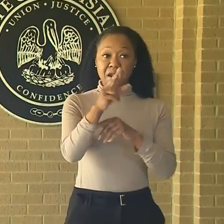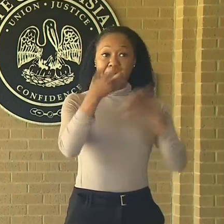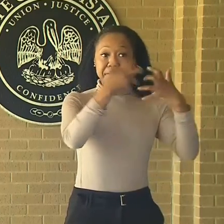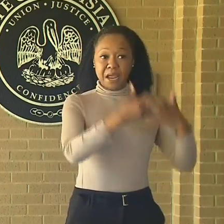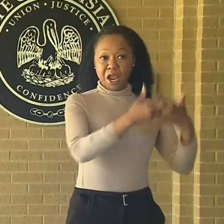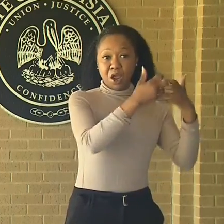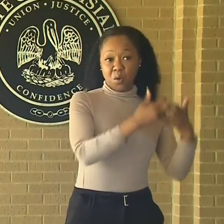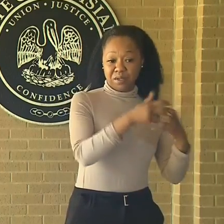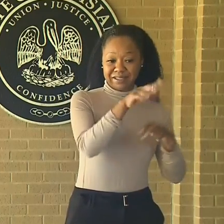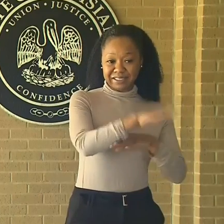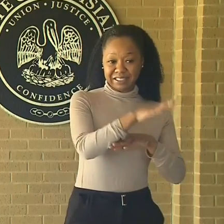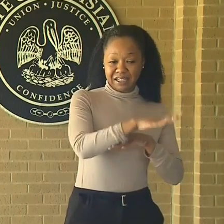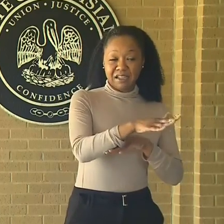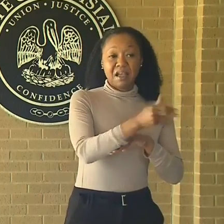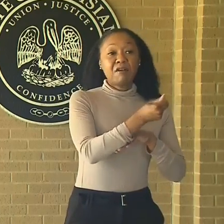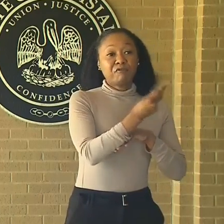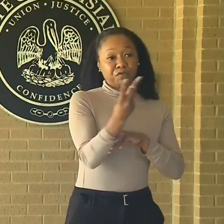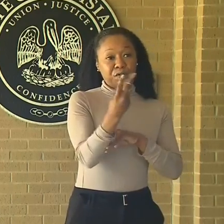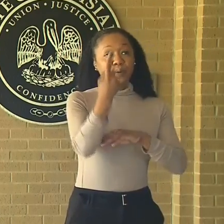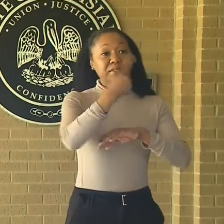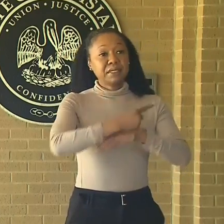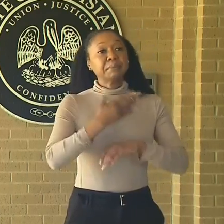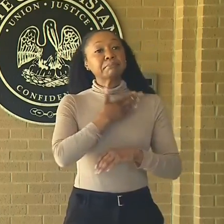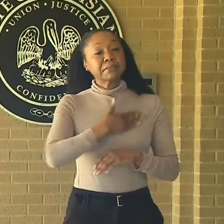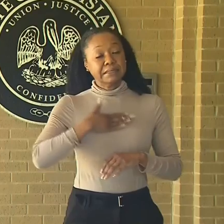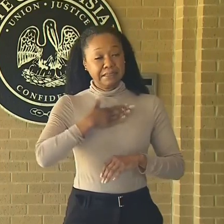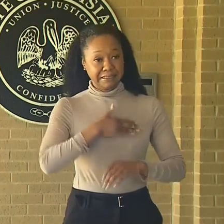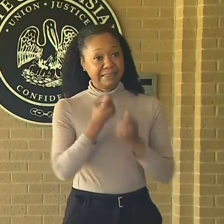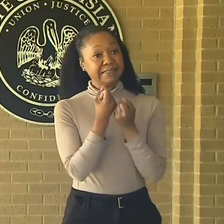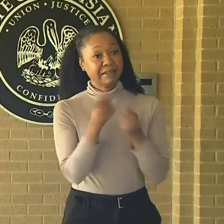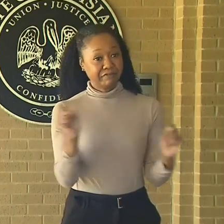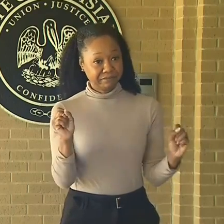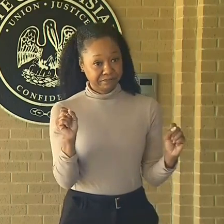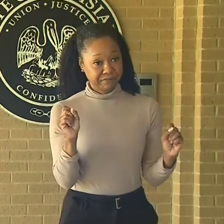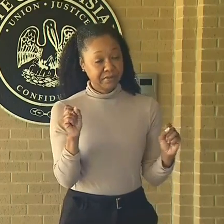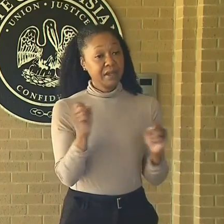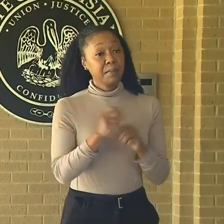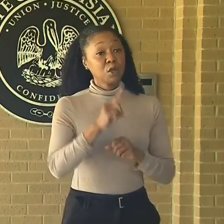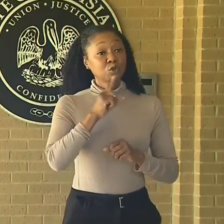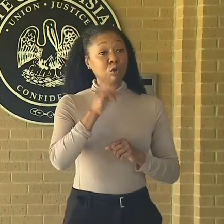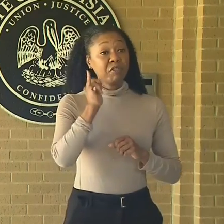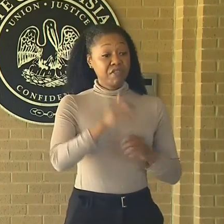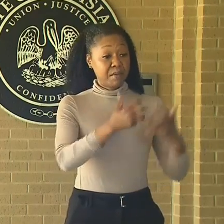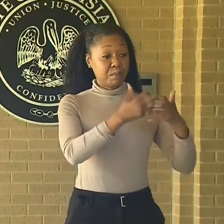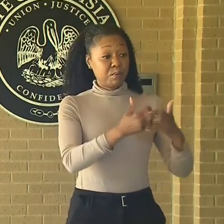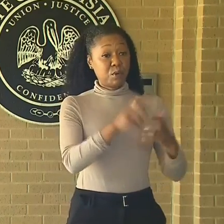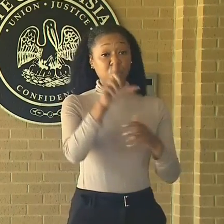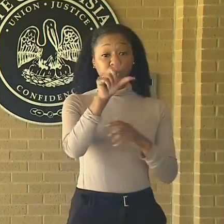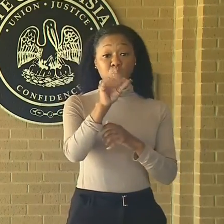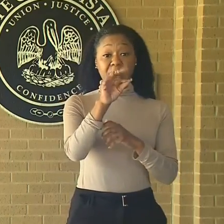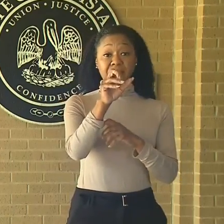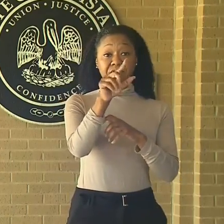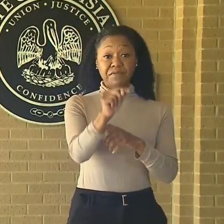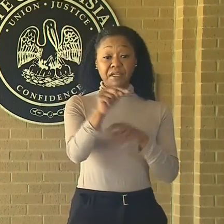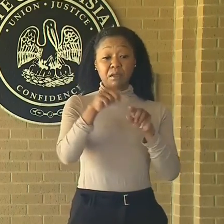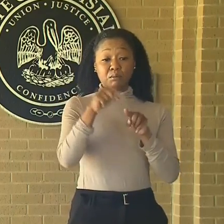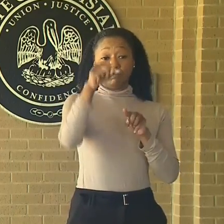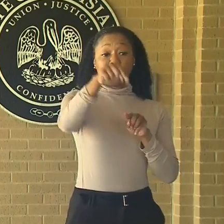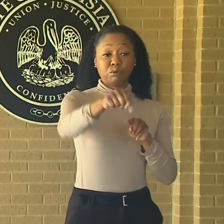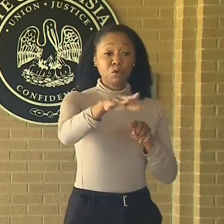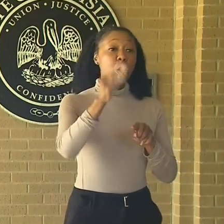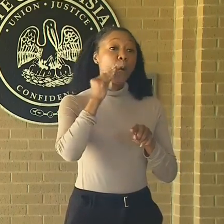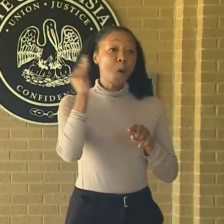maybe for the next few days. Please do so safely. Make sure that generator is at least 20 feet away from your home